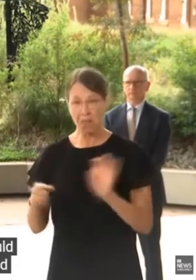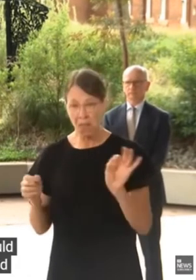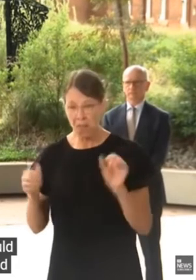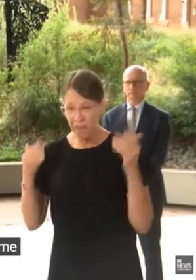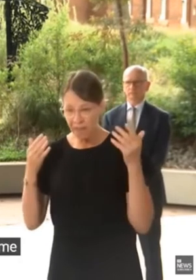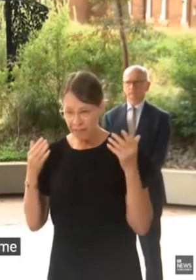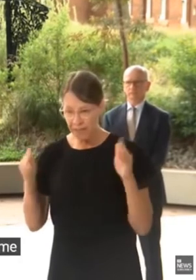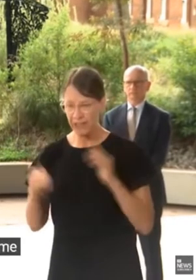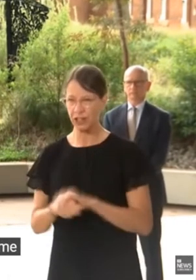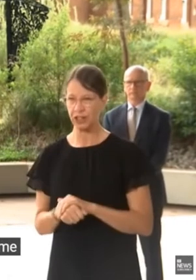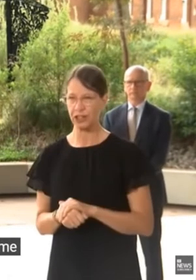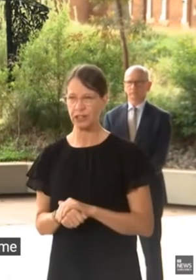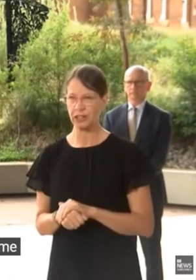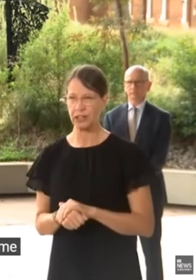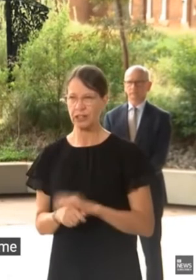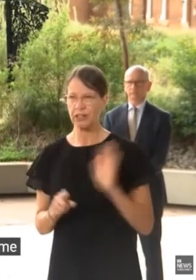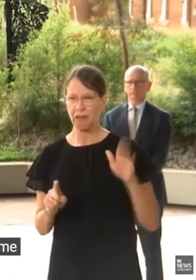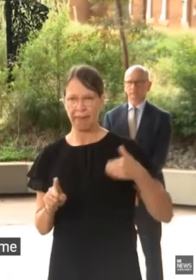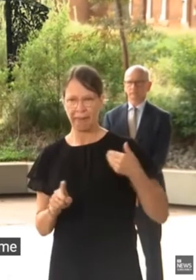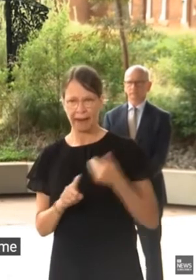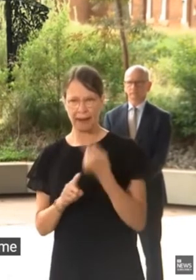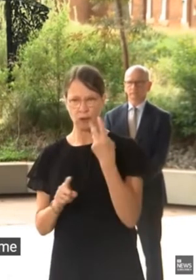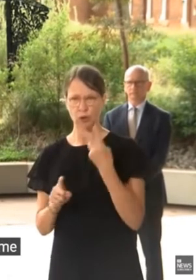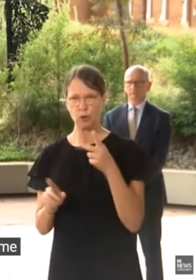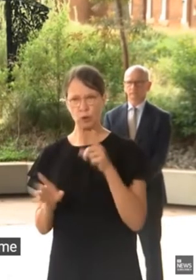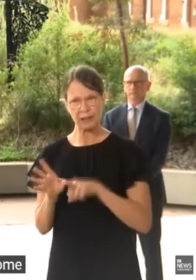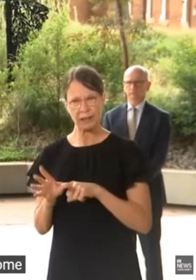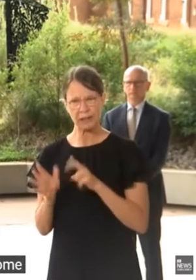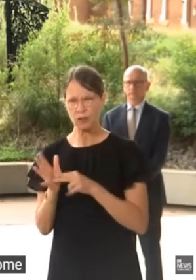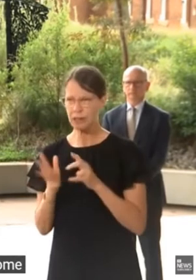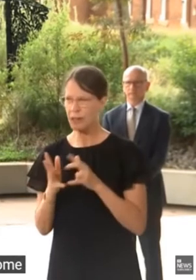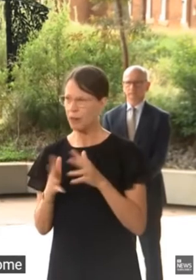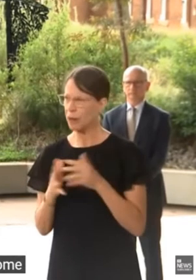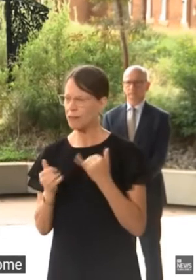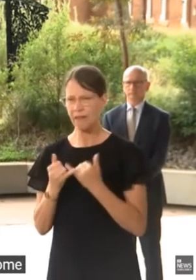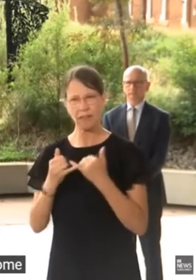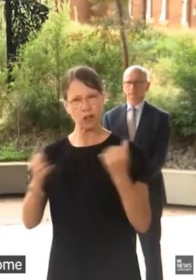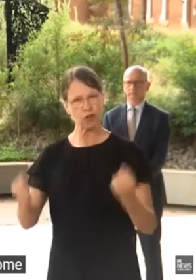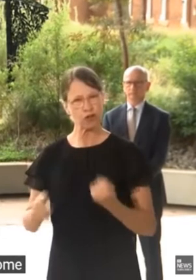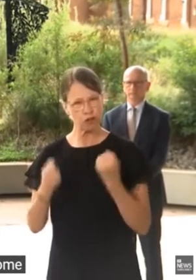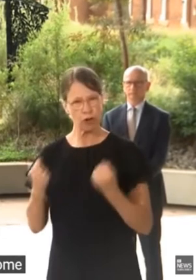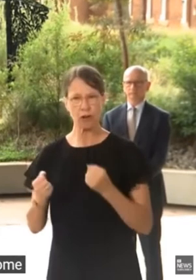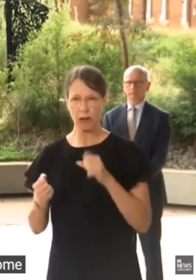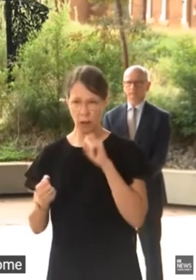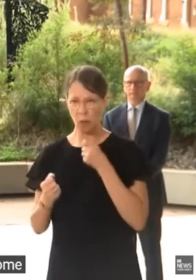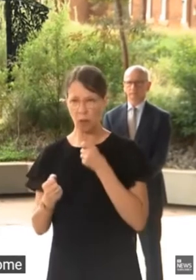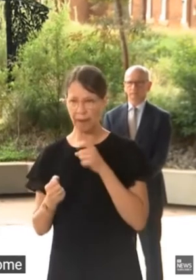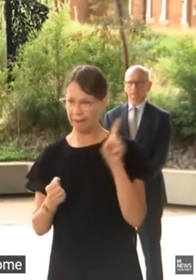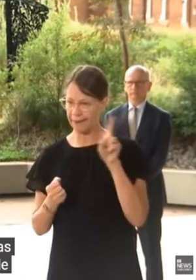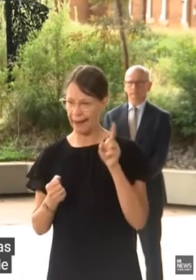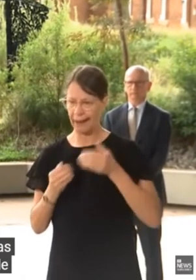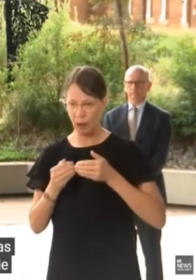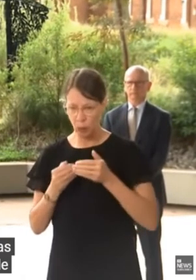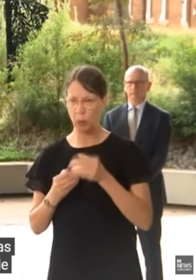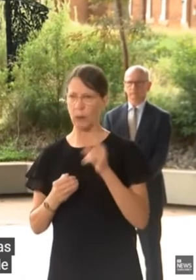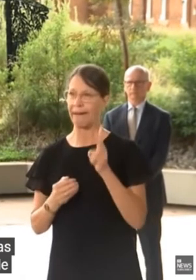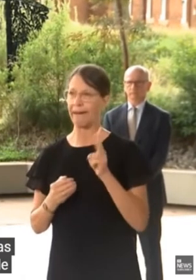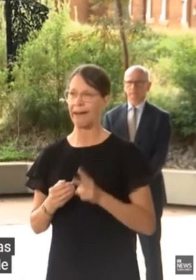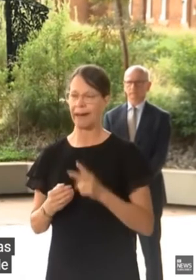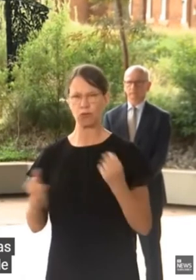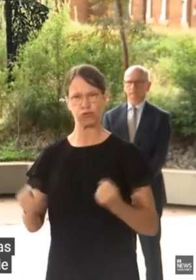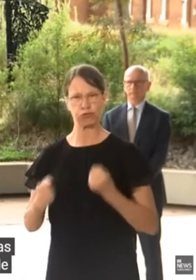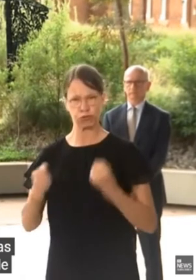come through the last 2 years incredibly strongly, and we're going to come through this period of time as well. And our